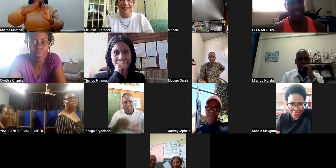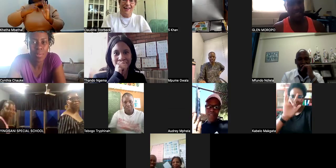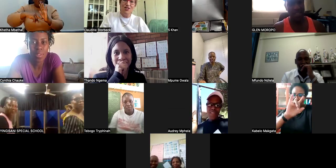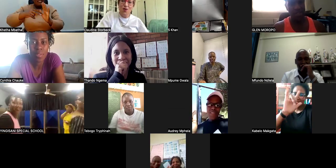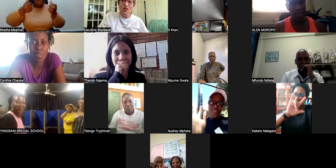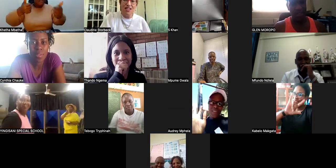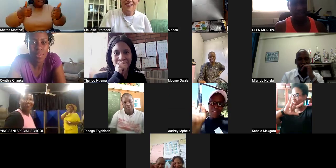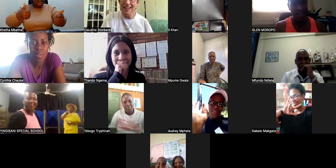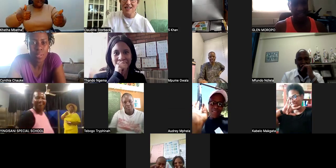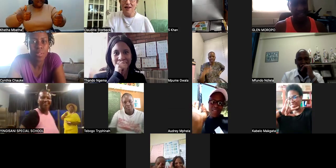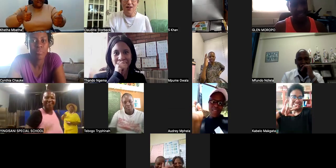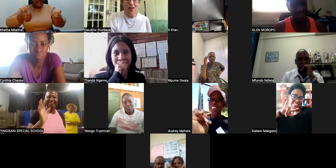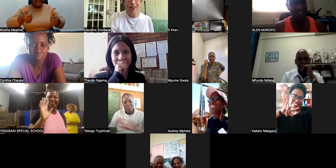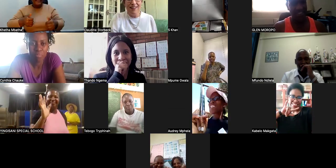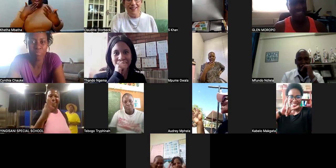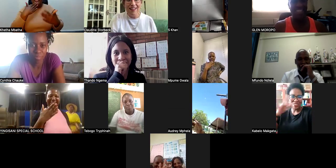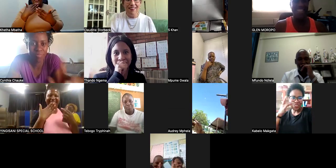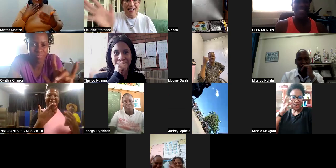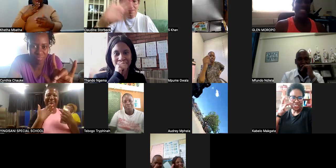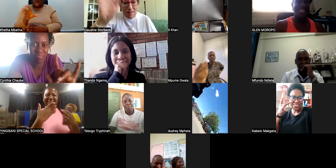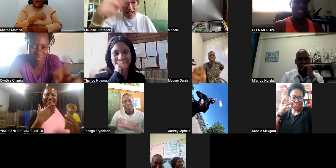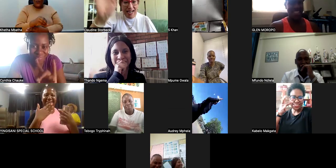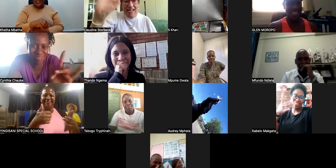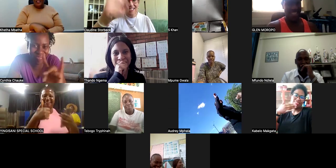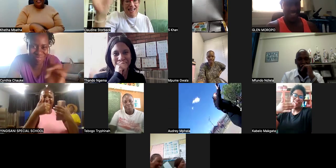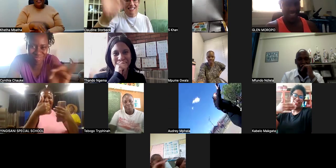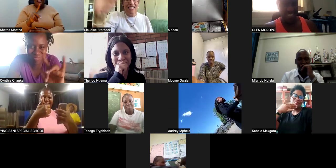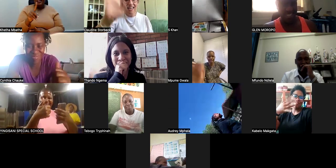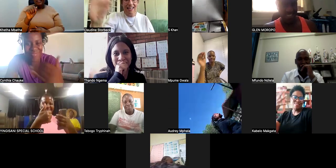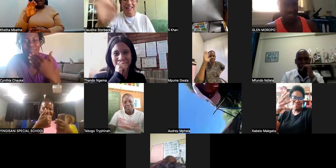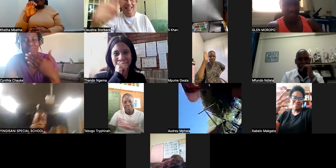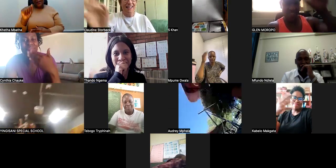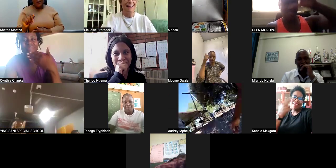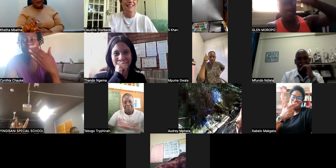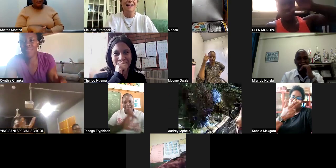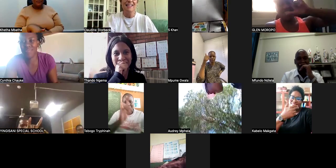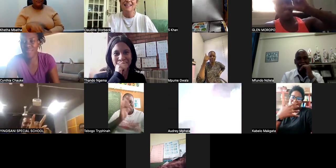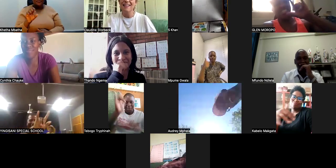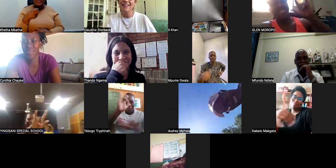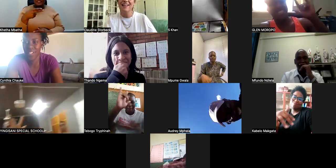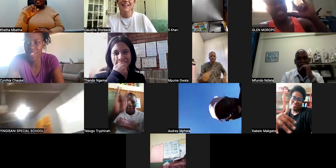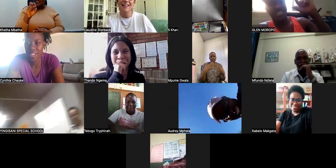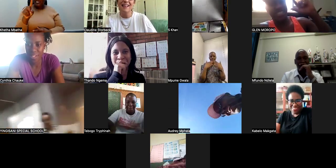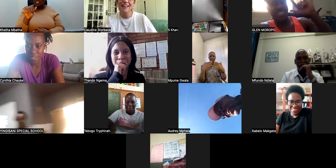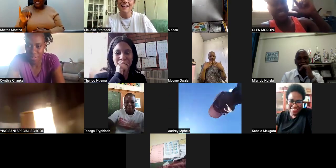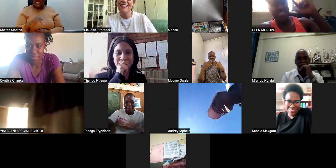up. Thank you, Audrey. Thanks, Cabello. Thanks, Pamela, Shezi.